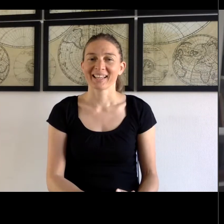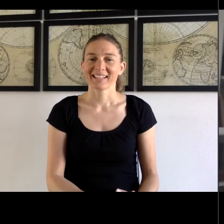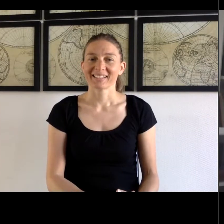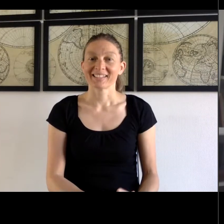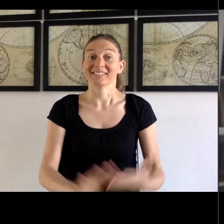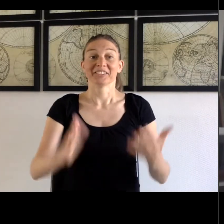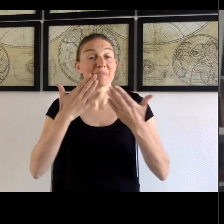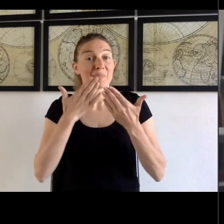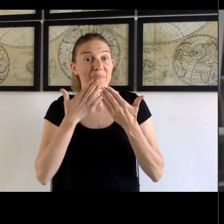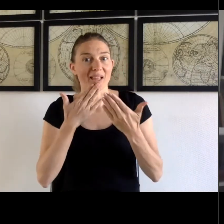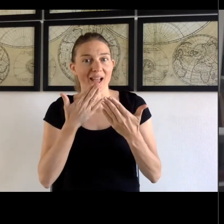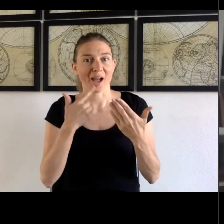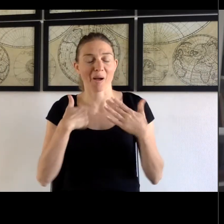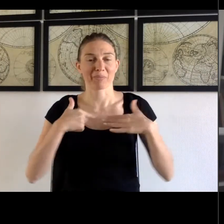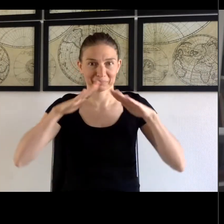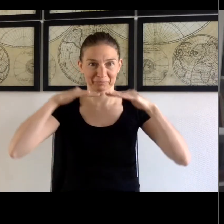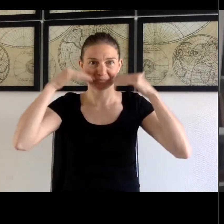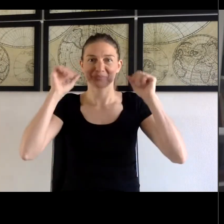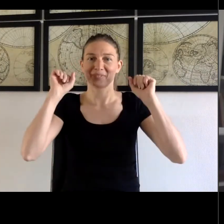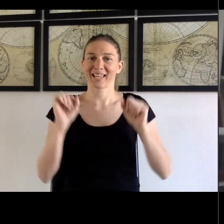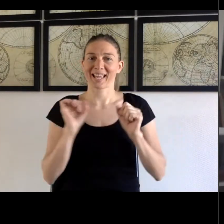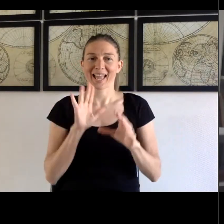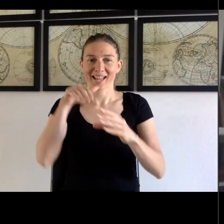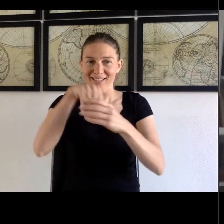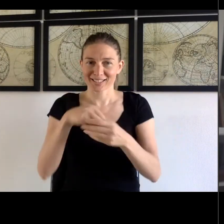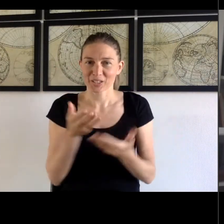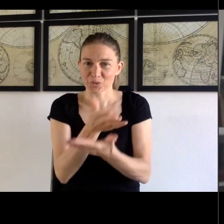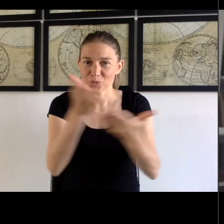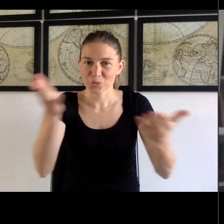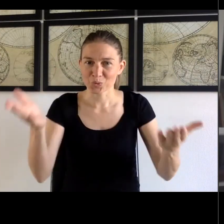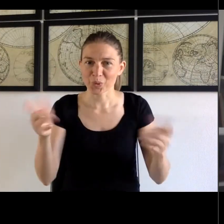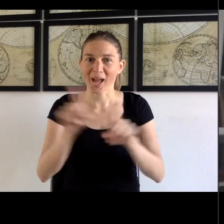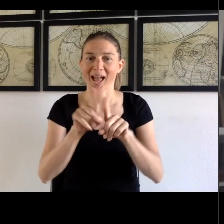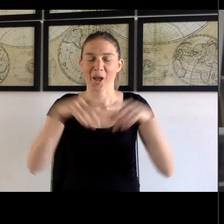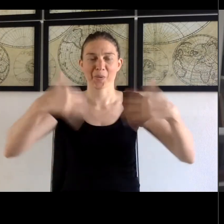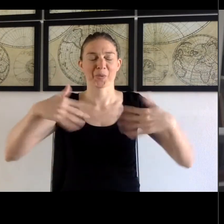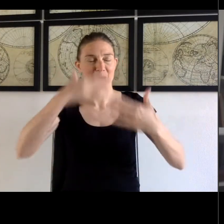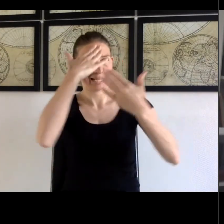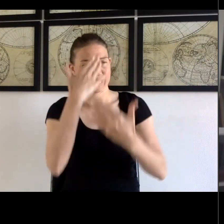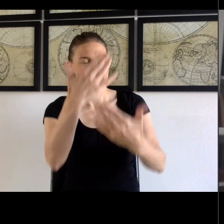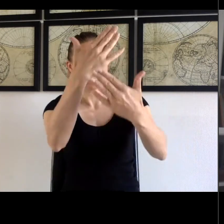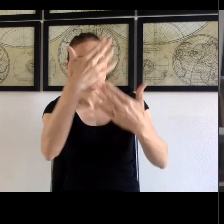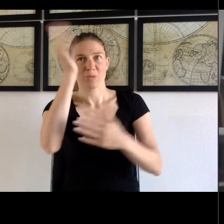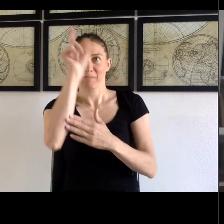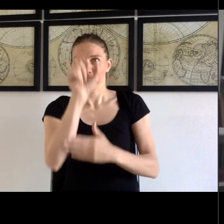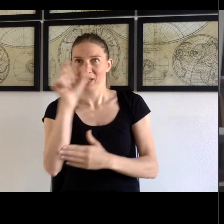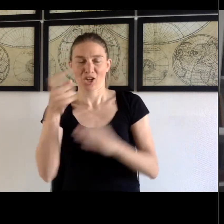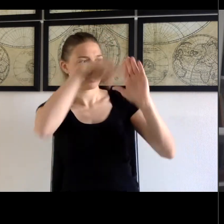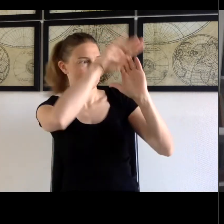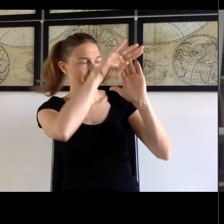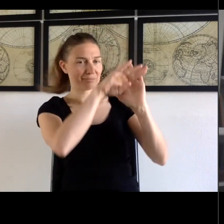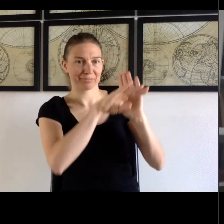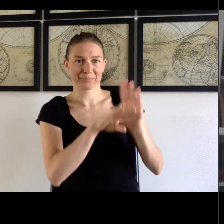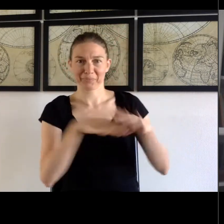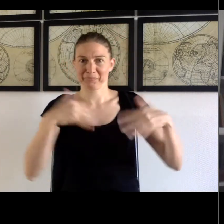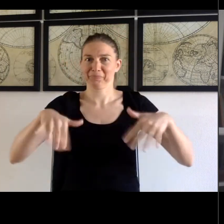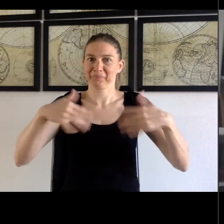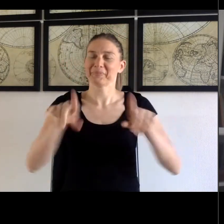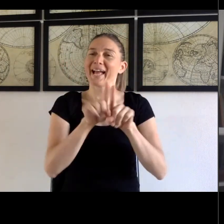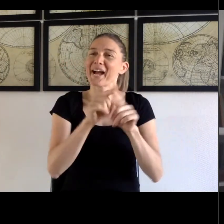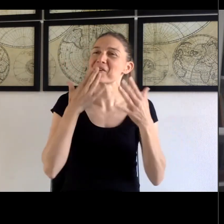pleasure to join you all, and specifically with this distinguished list of speakers and panelists, all colleagues and good friends,